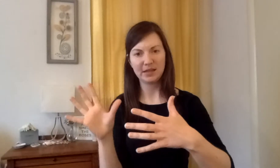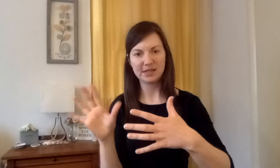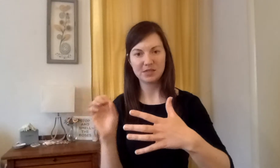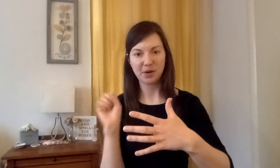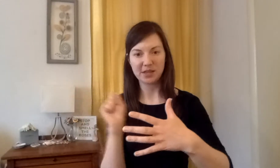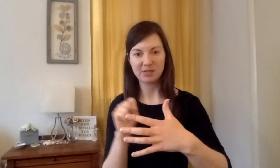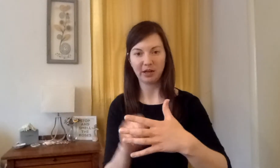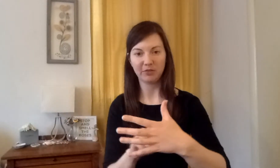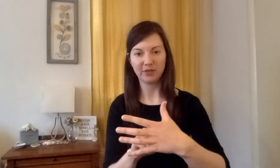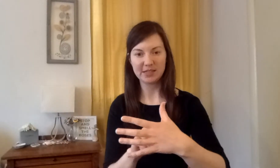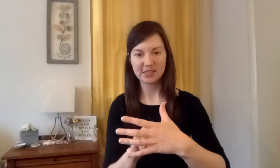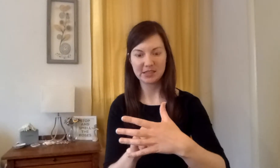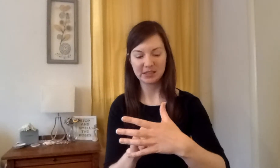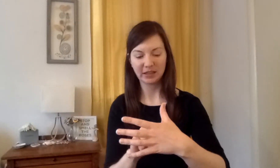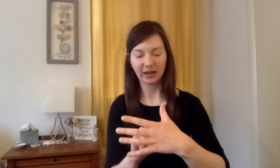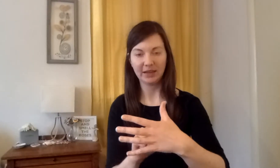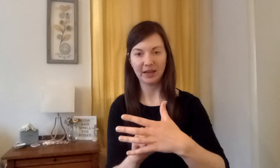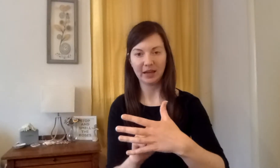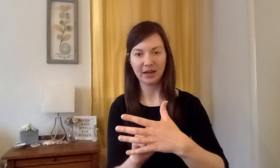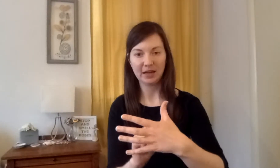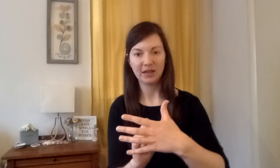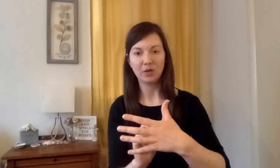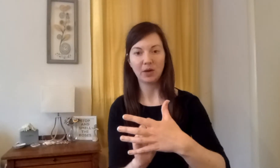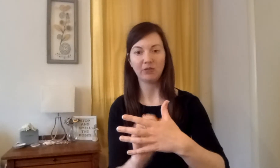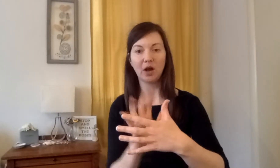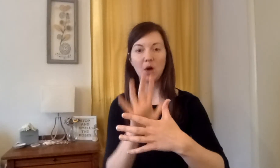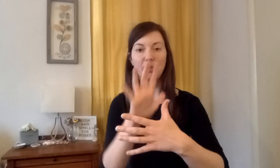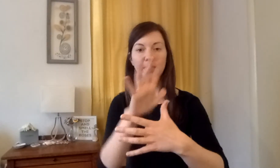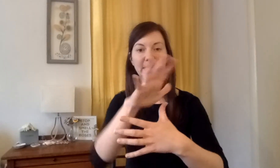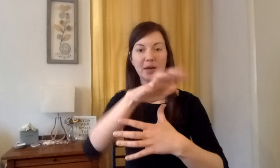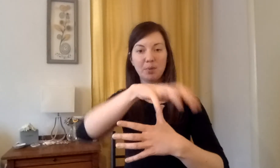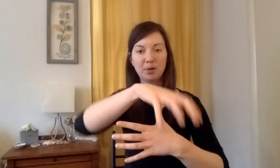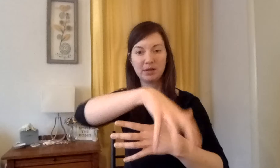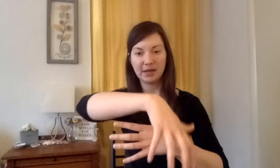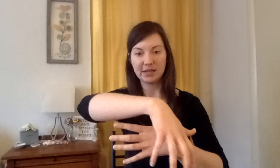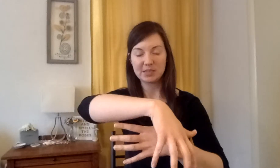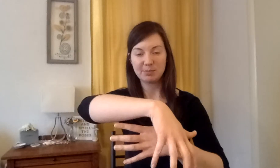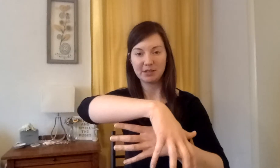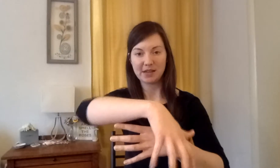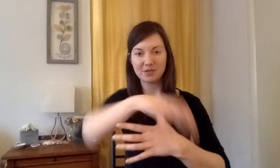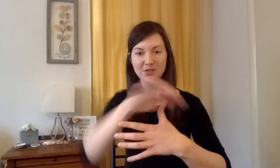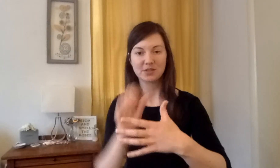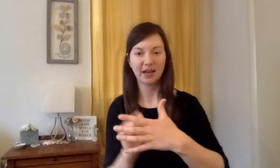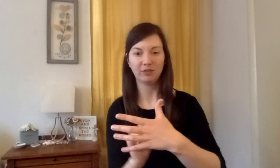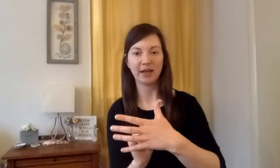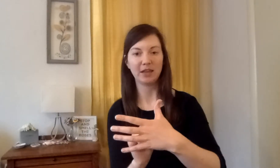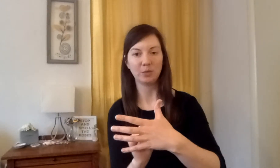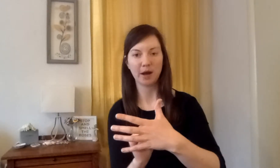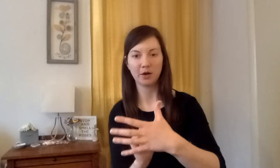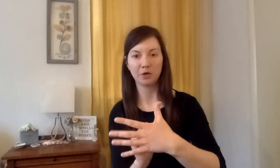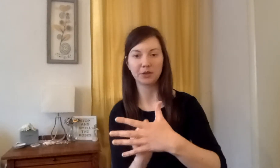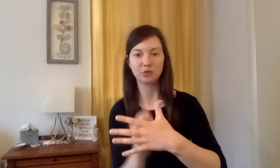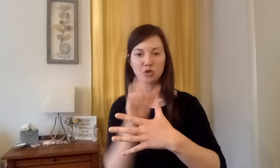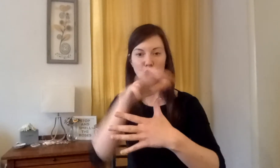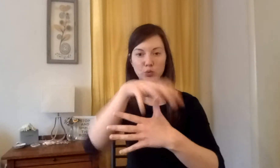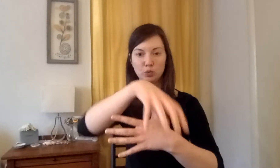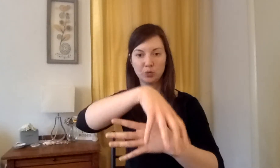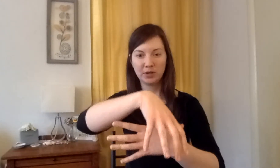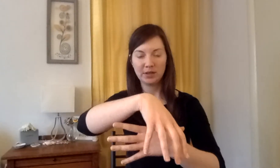easiest way is to make a fist, and then you kind of open it up and it spills out. So it's kind of like the water going in